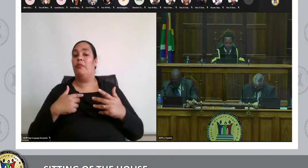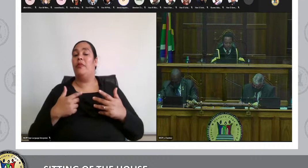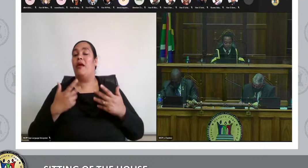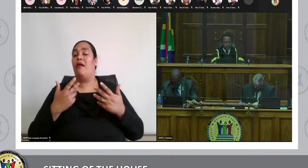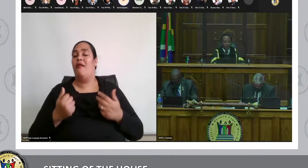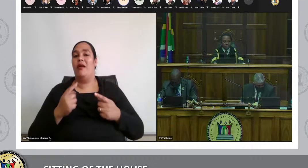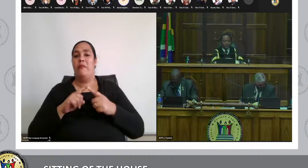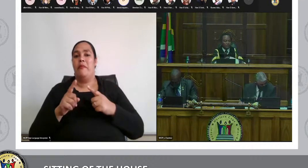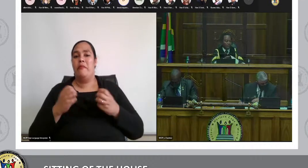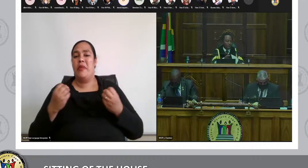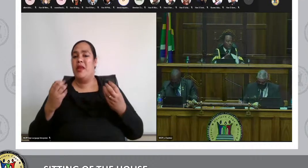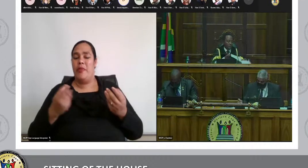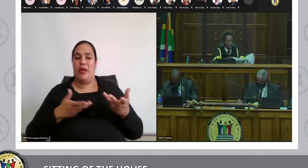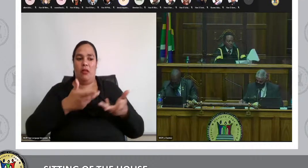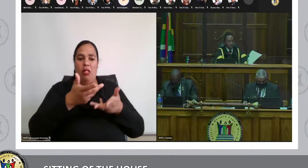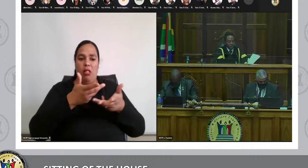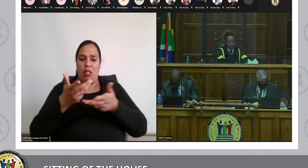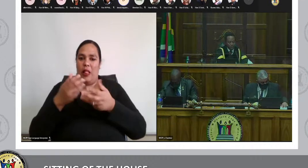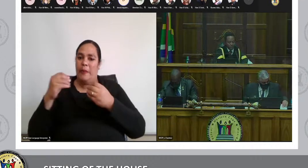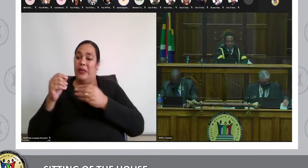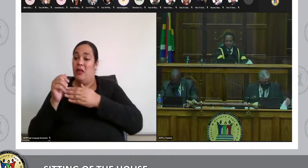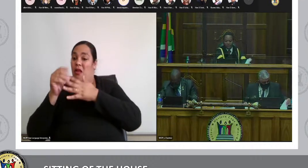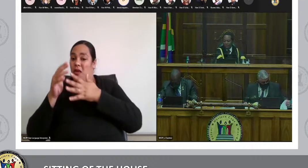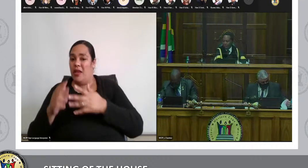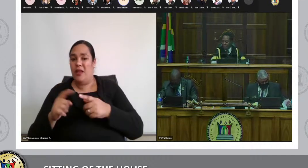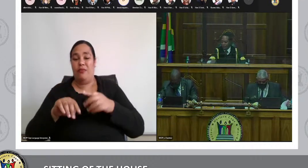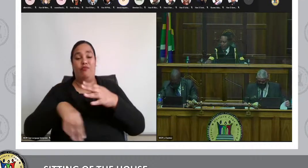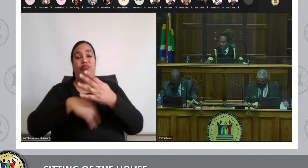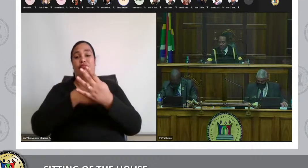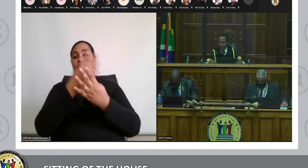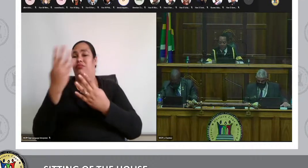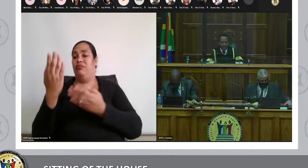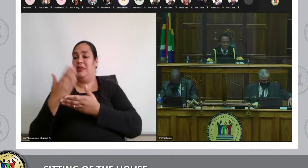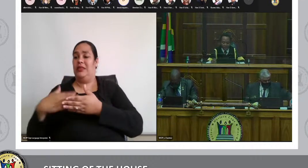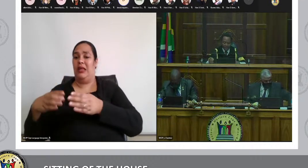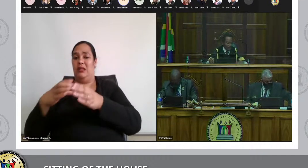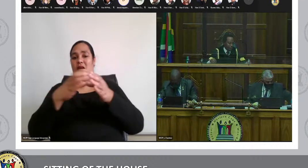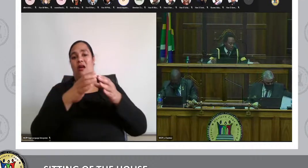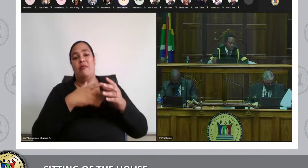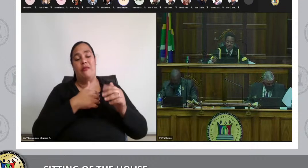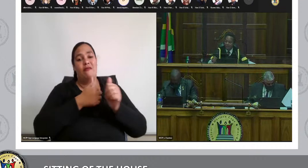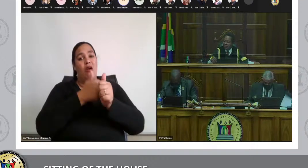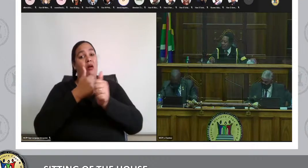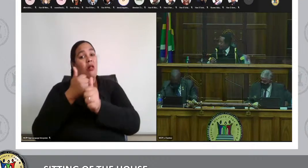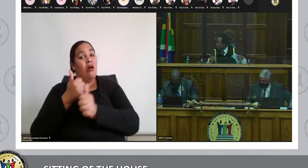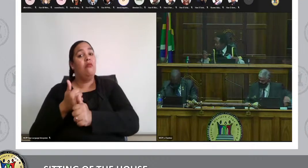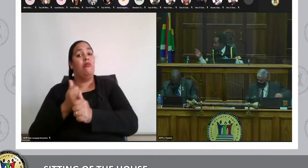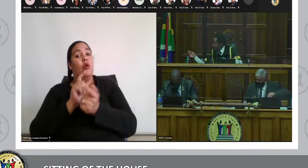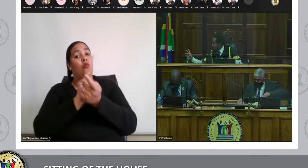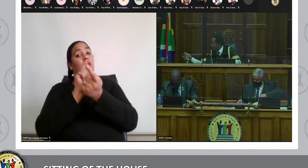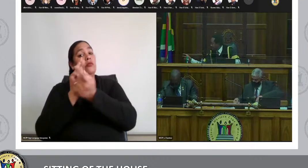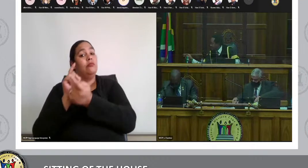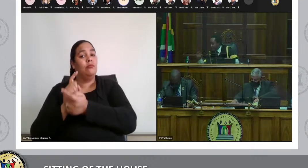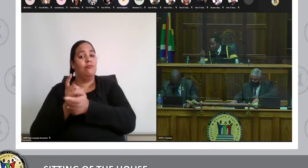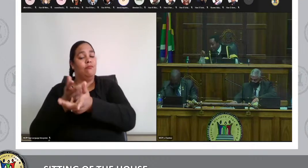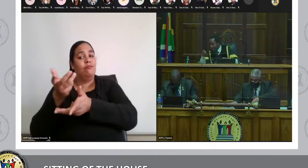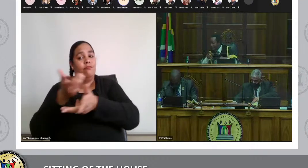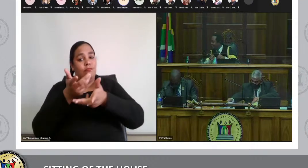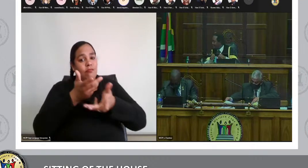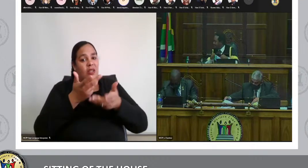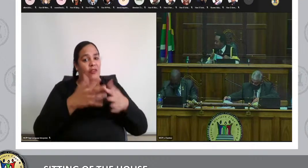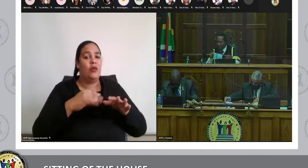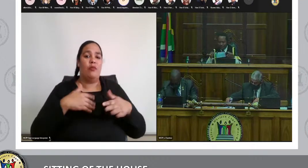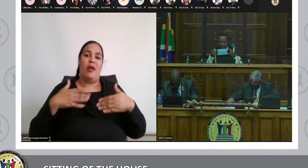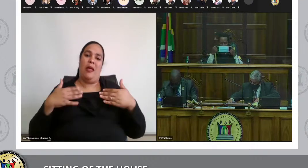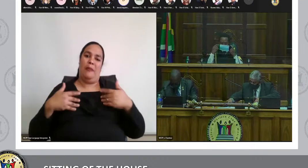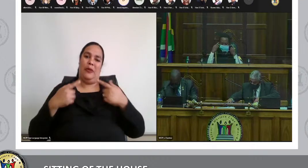of engagements with business leaders from multiple sectors and have followed up with one-on-one engagements. And I'm pleased to say